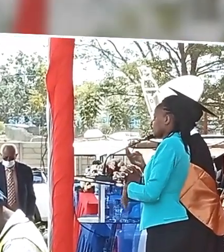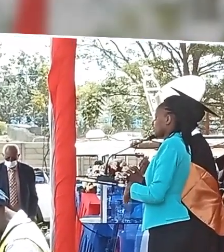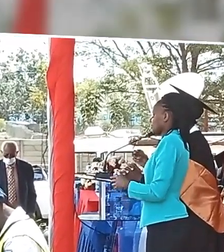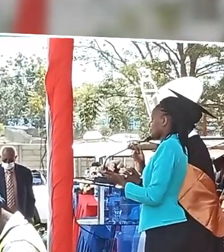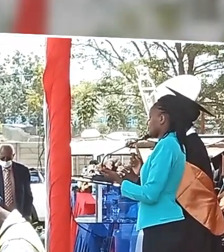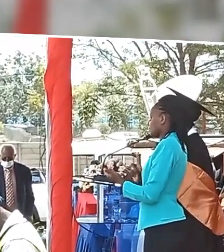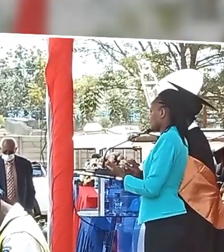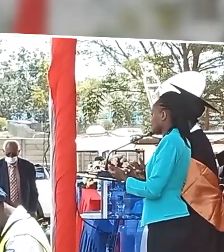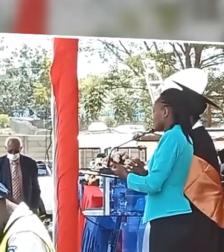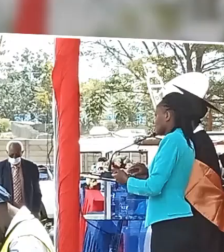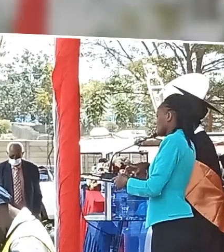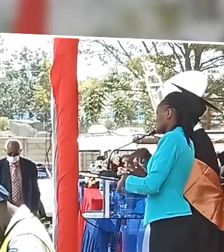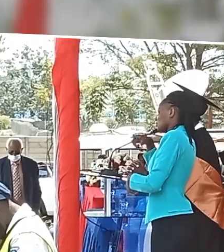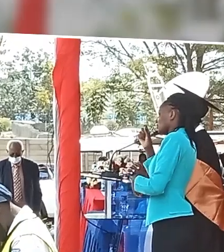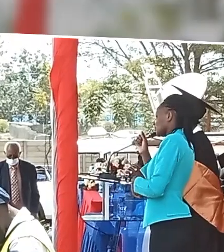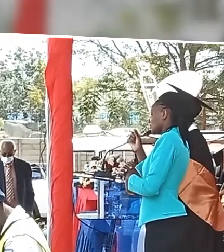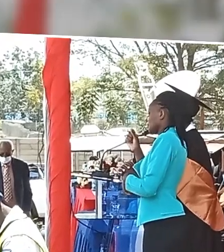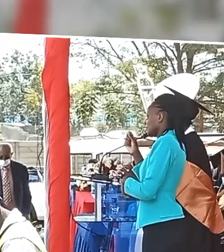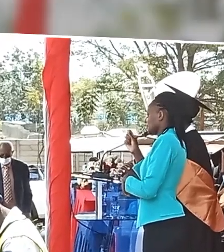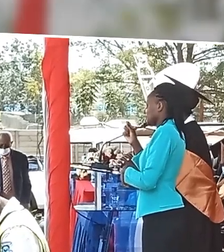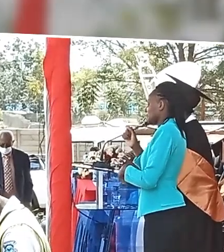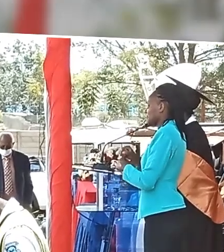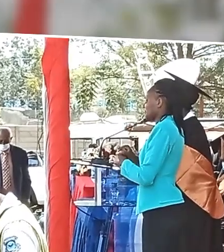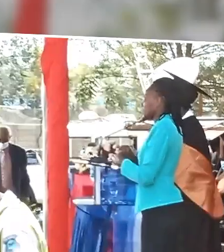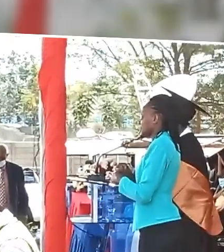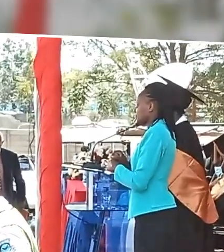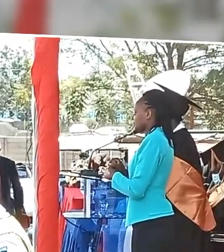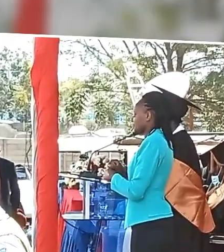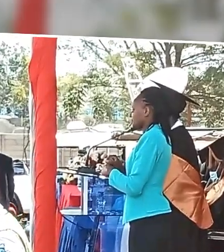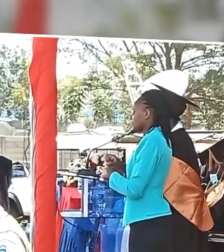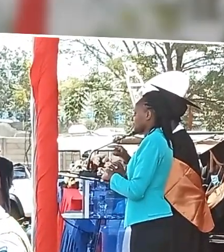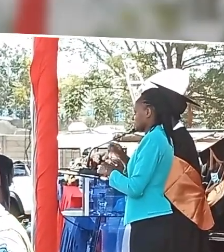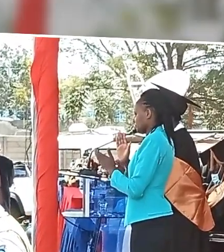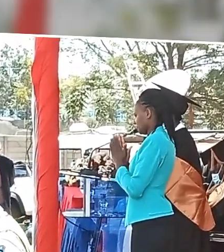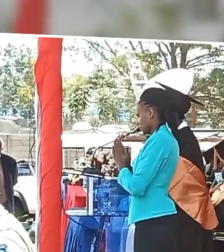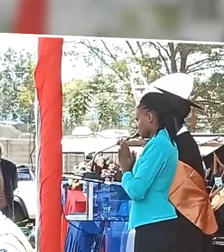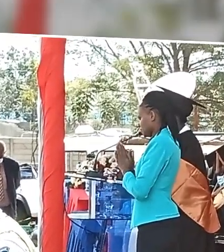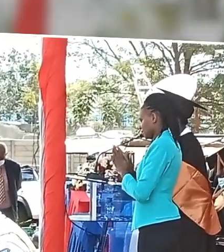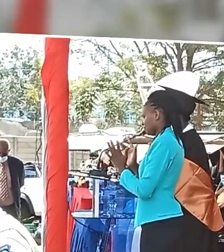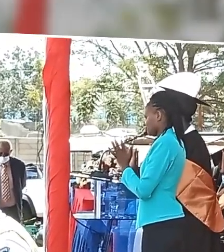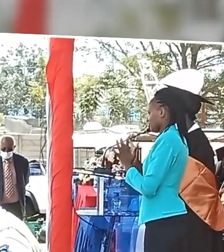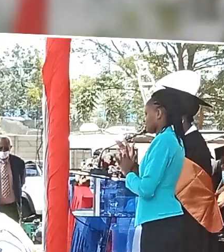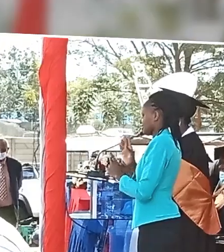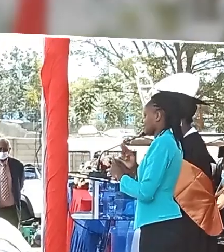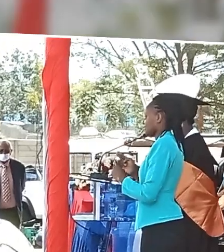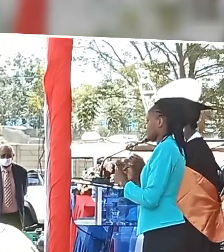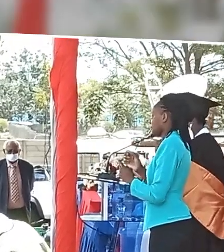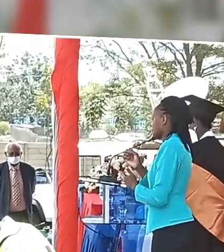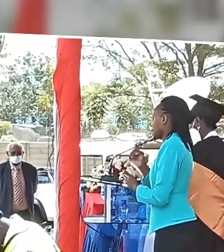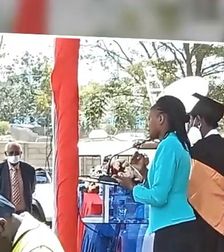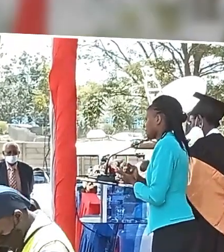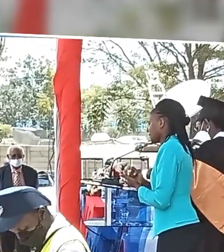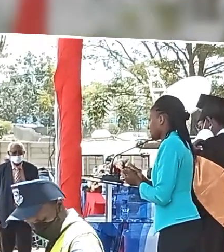peace and go before us to make a way for us. For we pray this in Jesus' name. Amen.